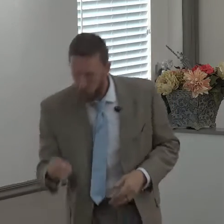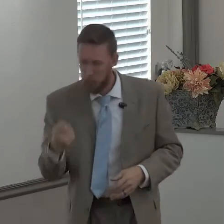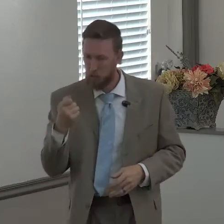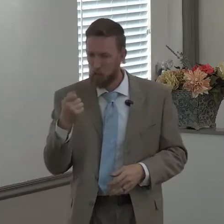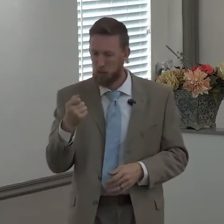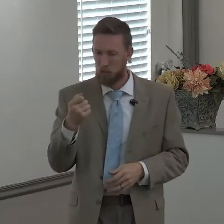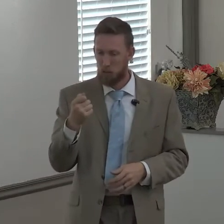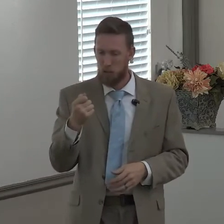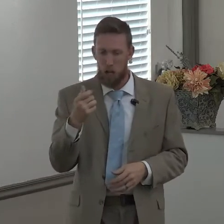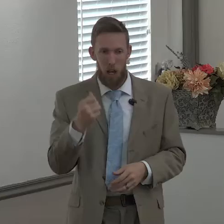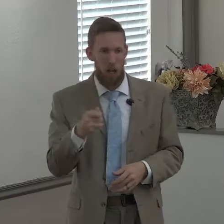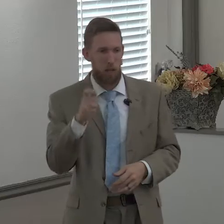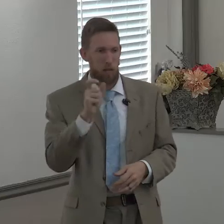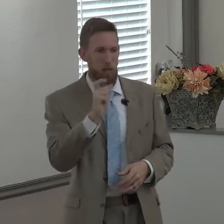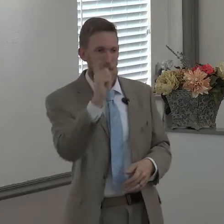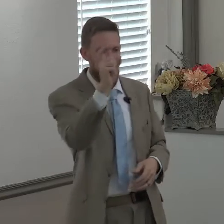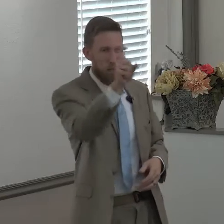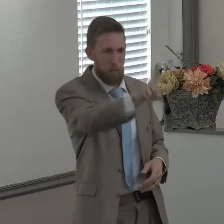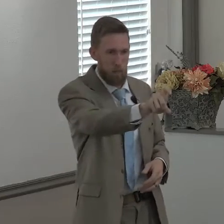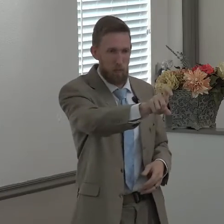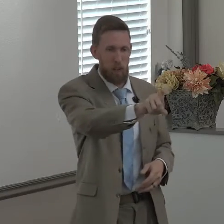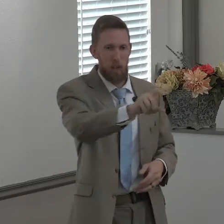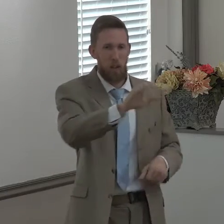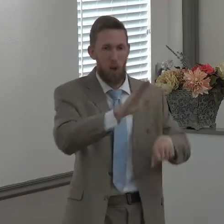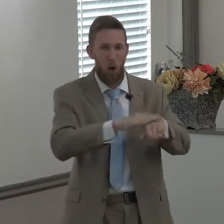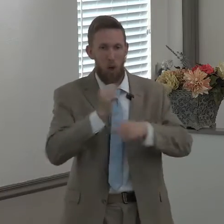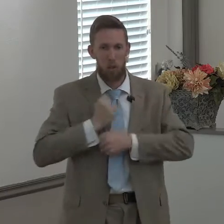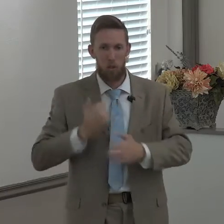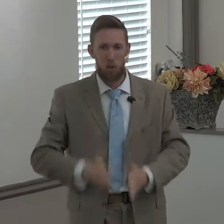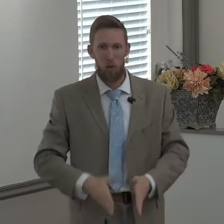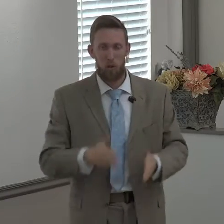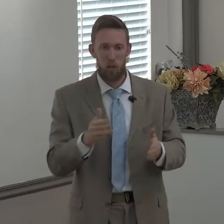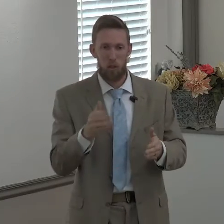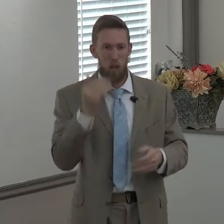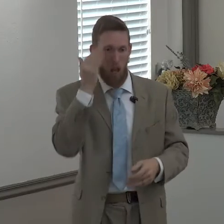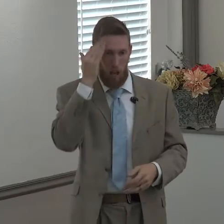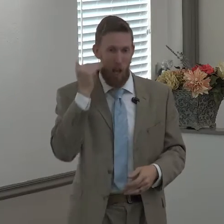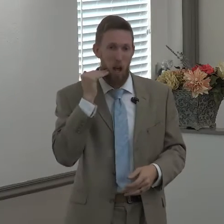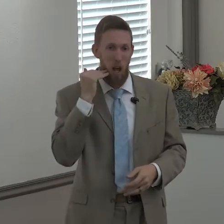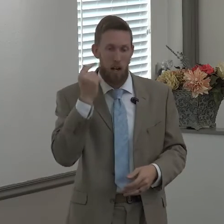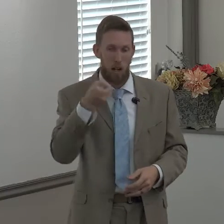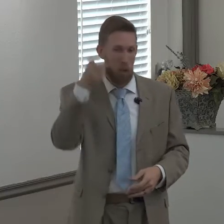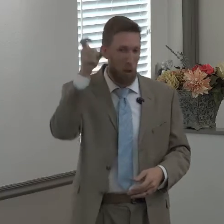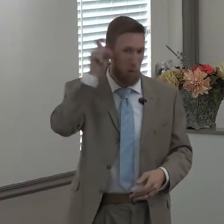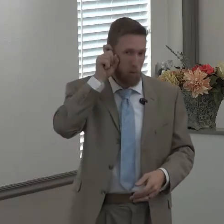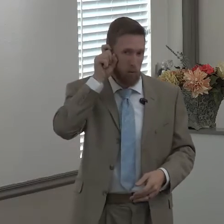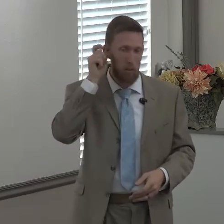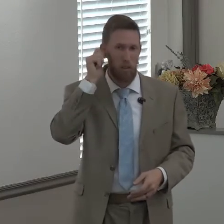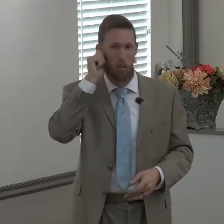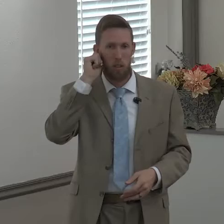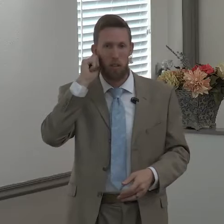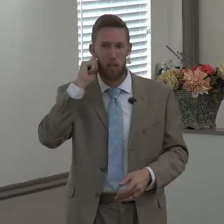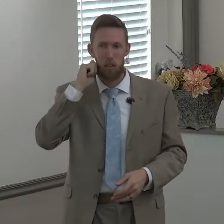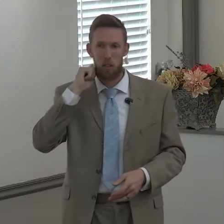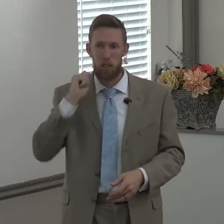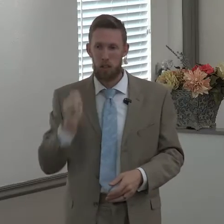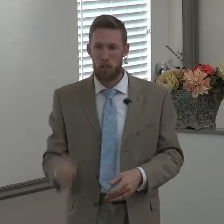amazing. Even more amazing is the fact that the Lord reached down and picked up the ear and walked over